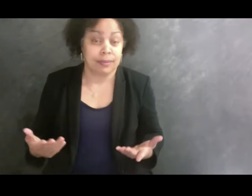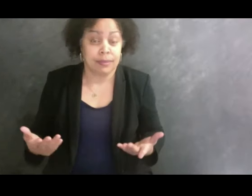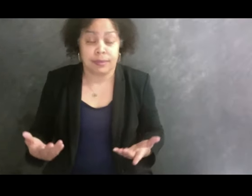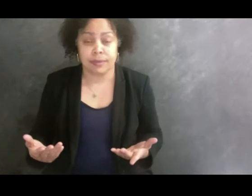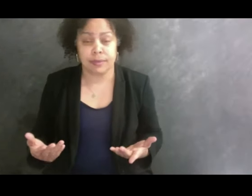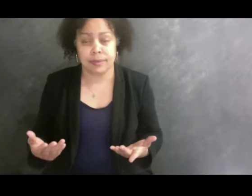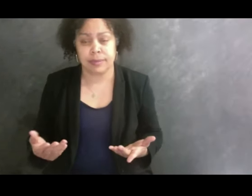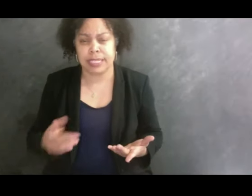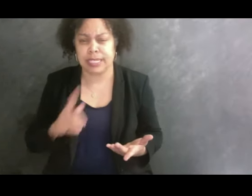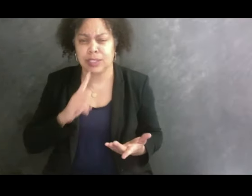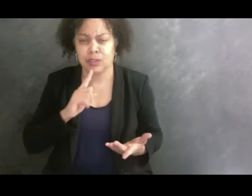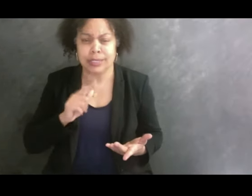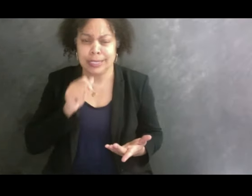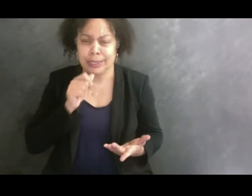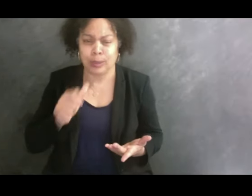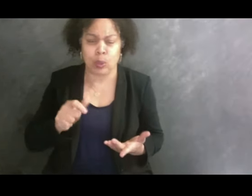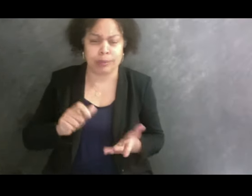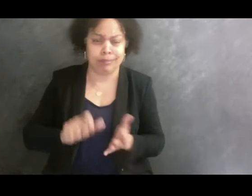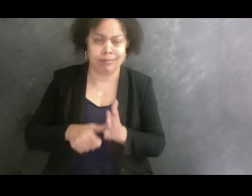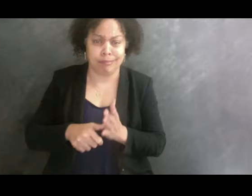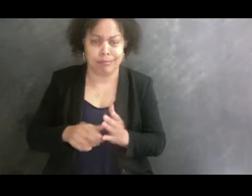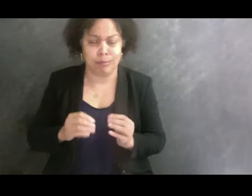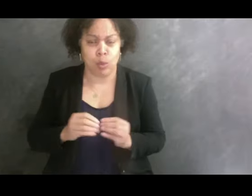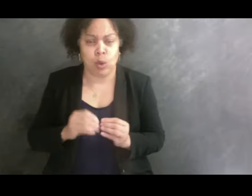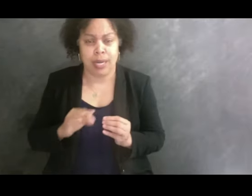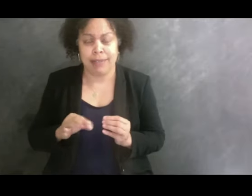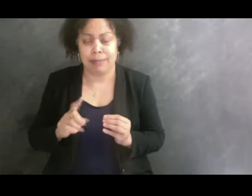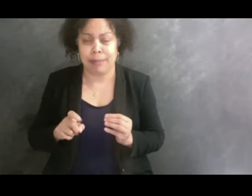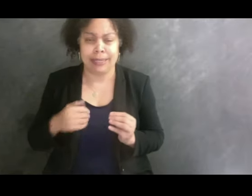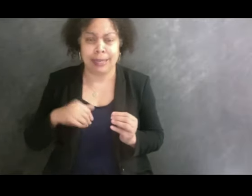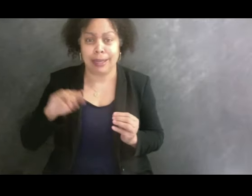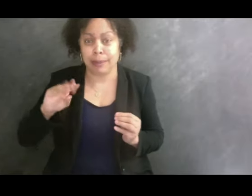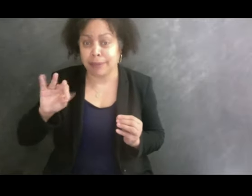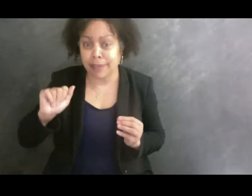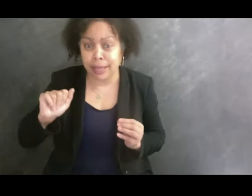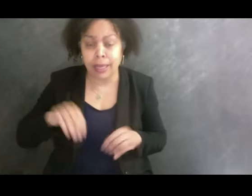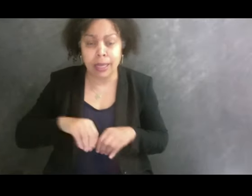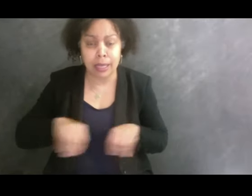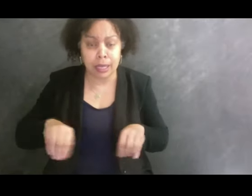feel that strongly about whether you need to have an MFA or